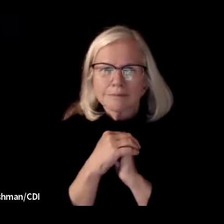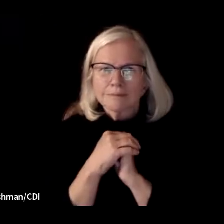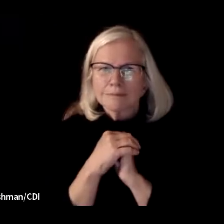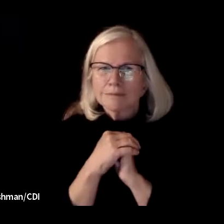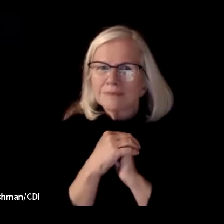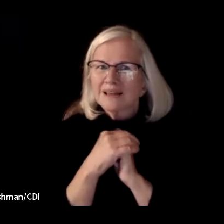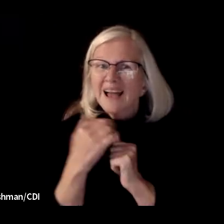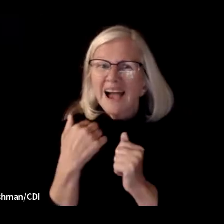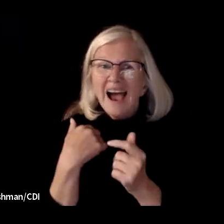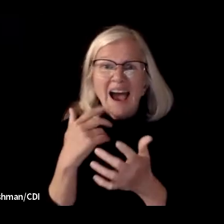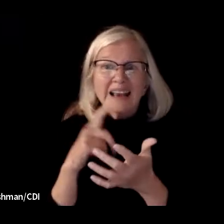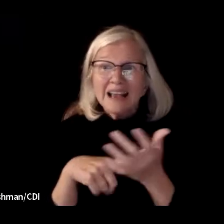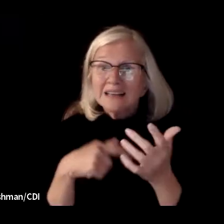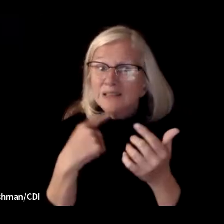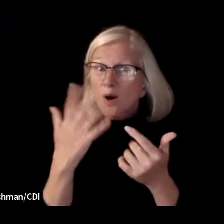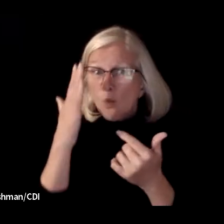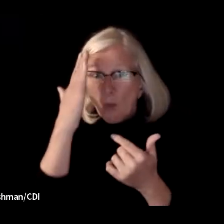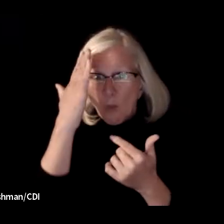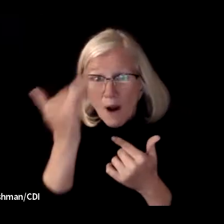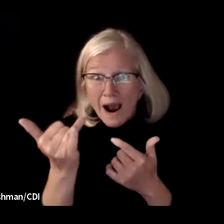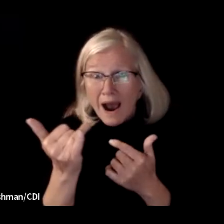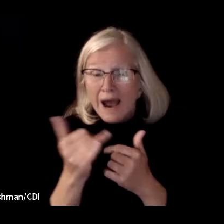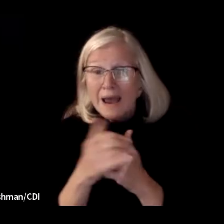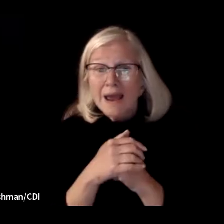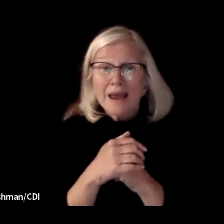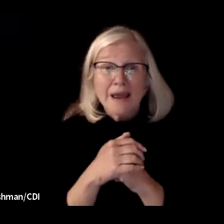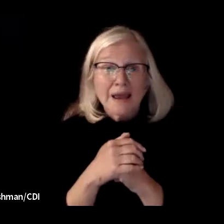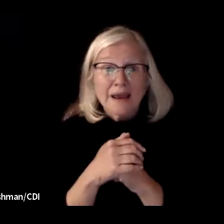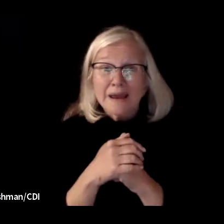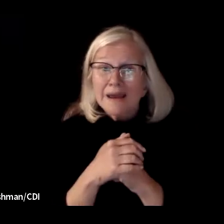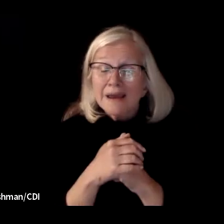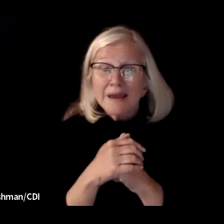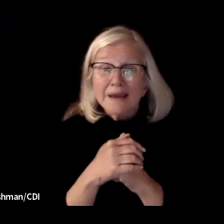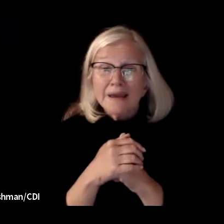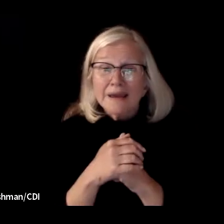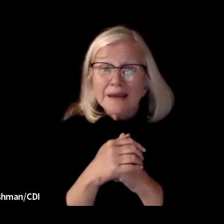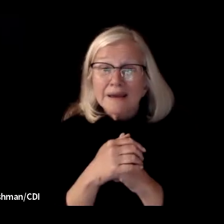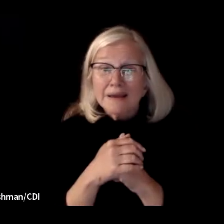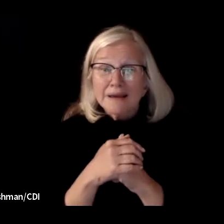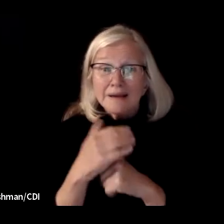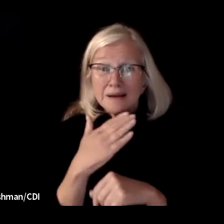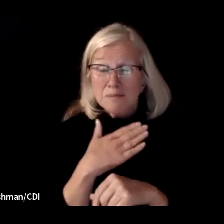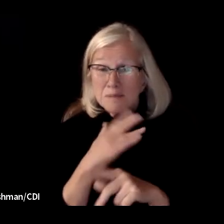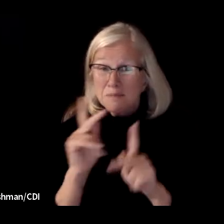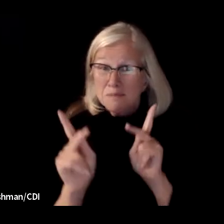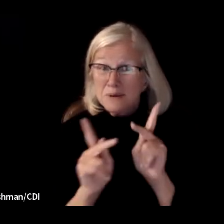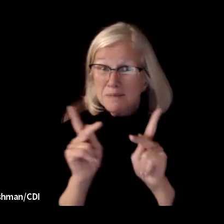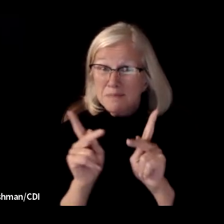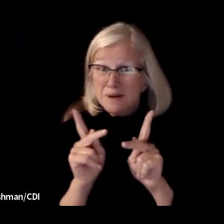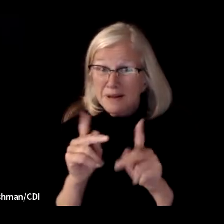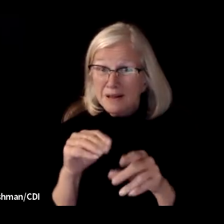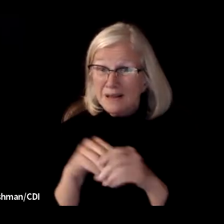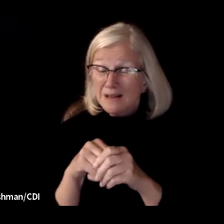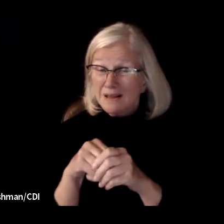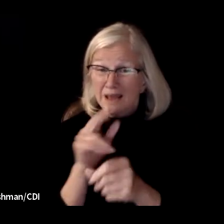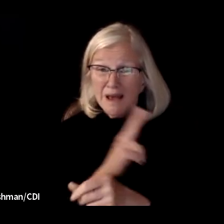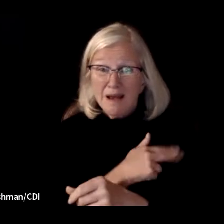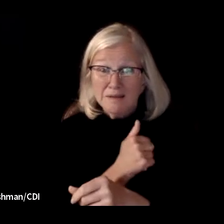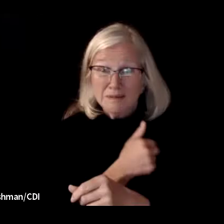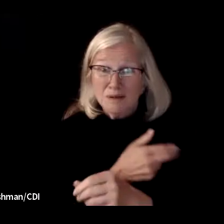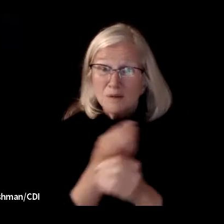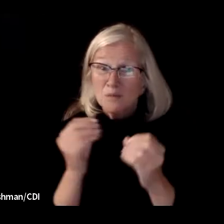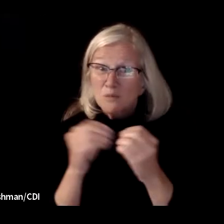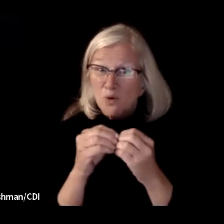right. There's a delay has caused some of that process. But the people that are by and large in the hospital are much sicker than we've